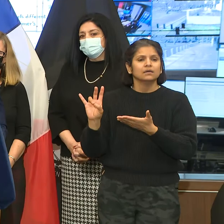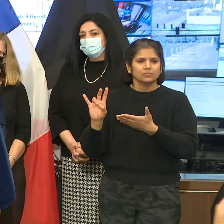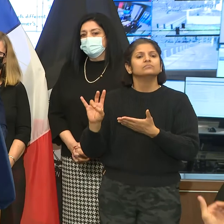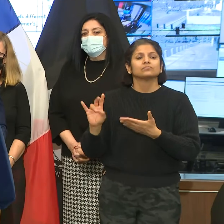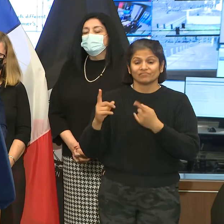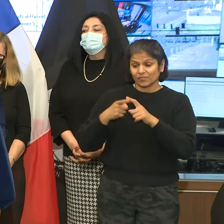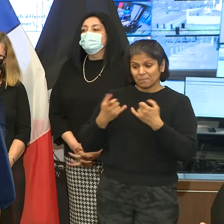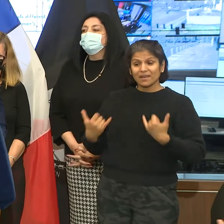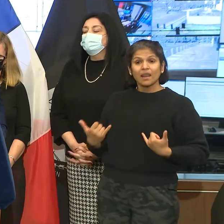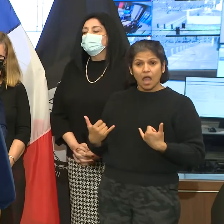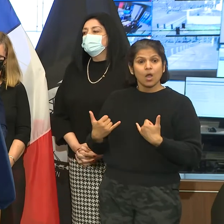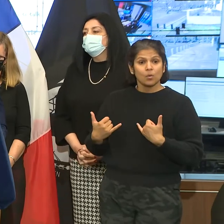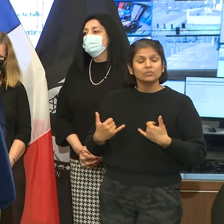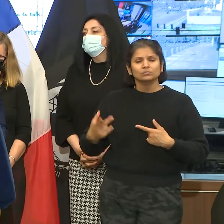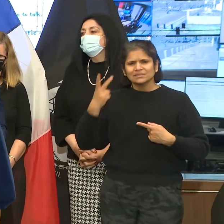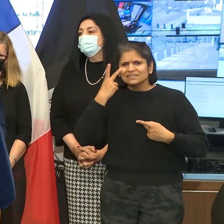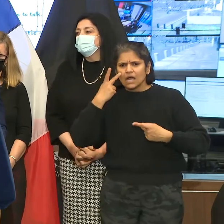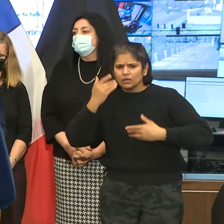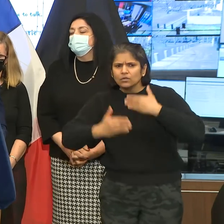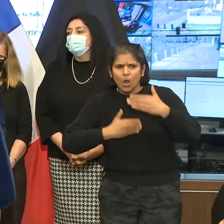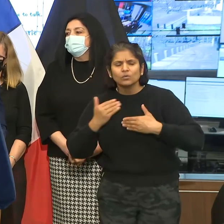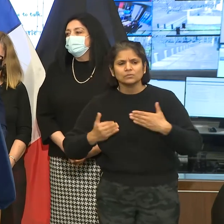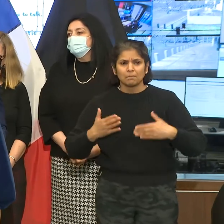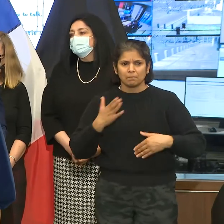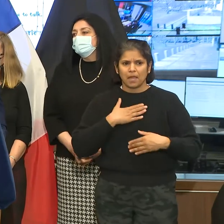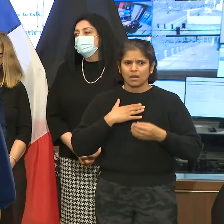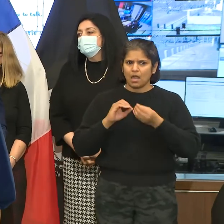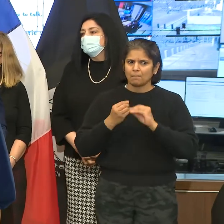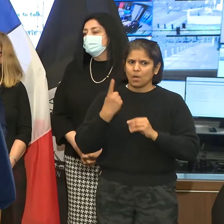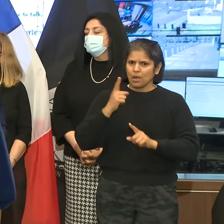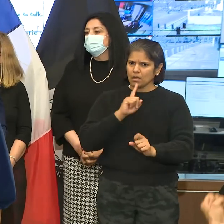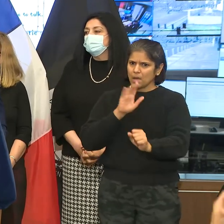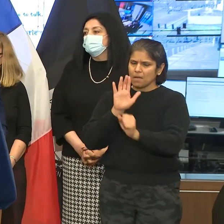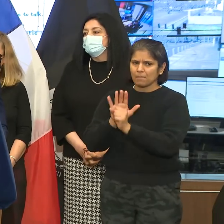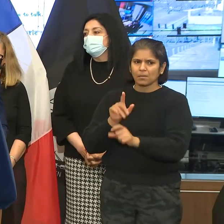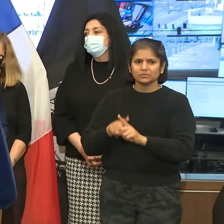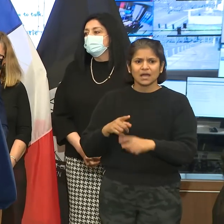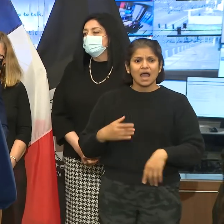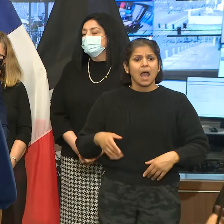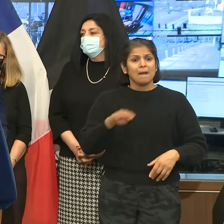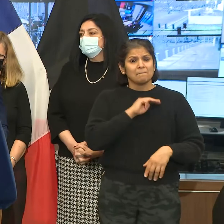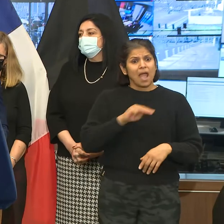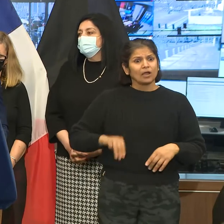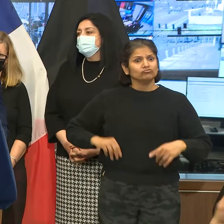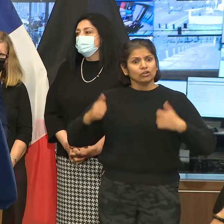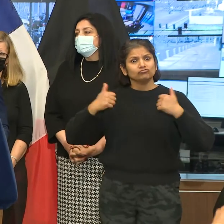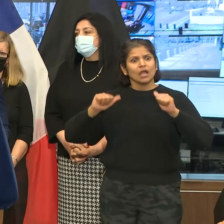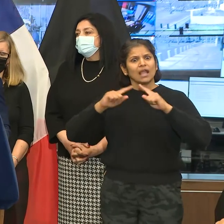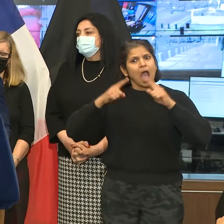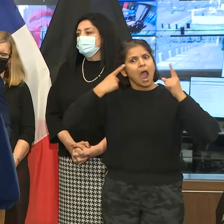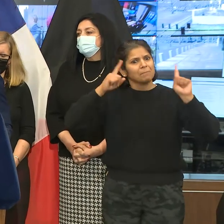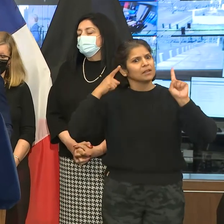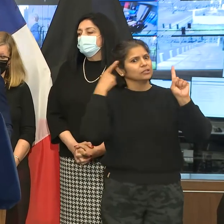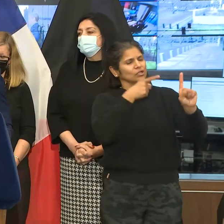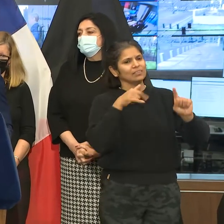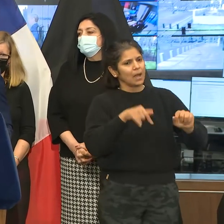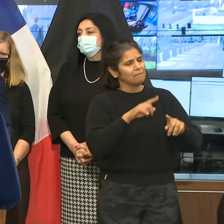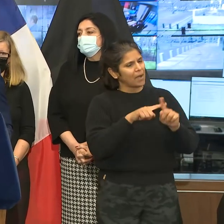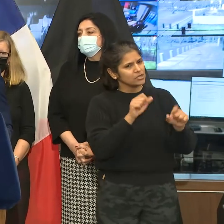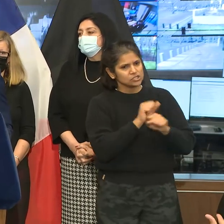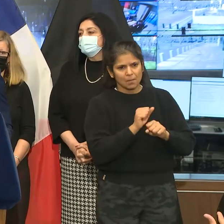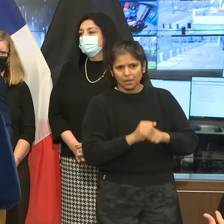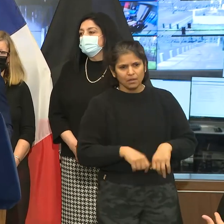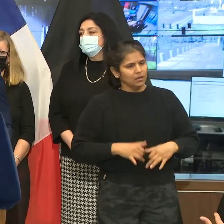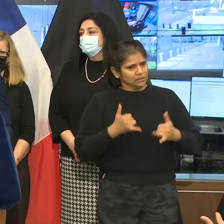commitment. Many mayors have attempted to accomplish that task, and they have been unable to do so. But trust